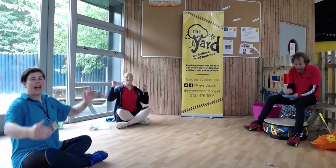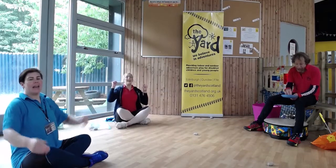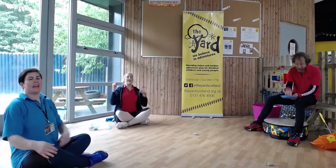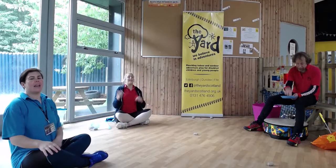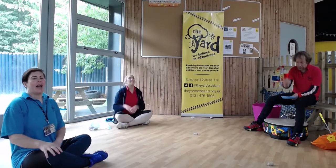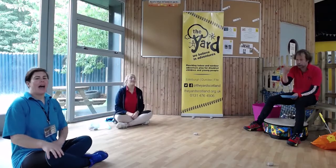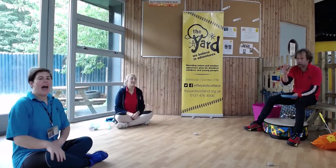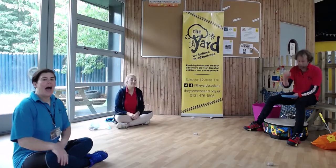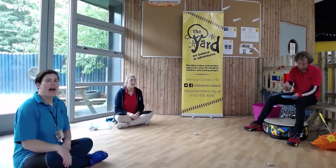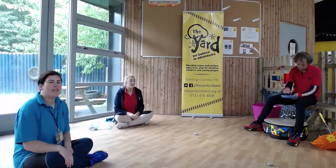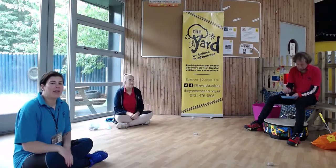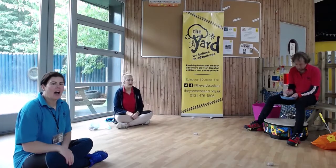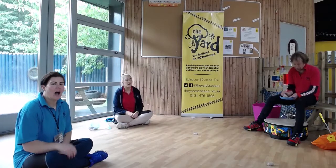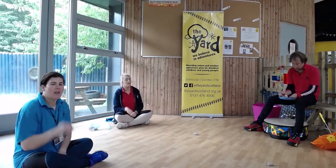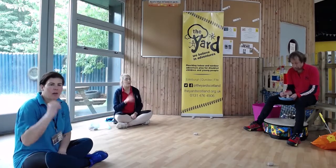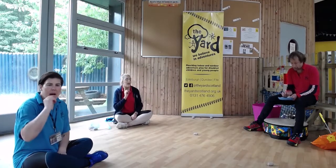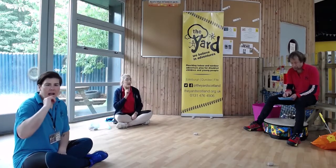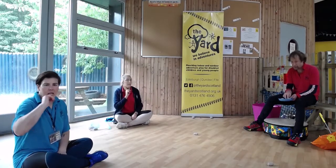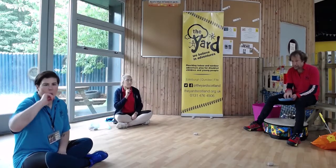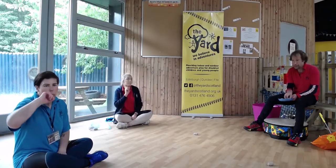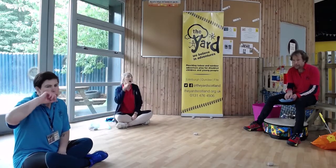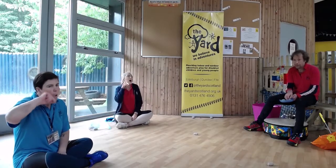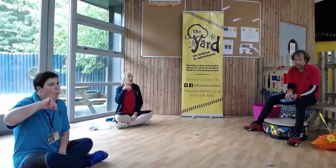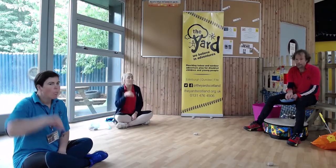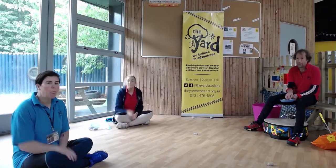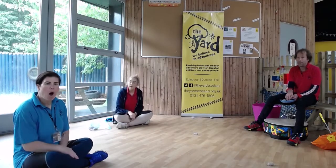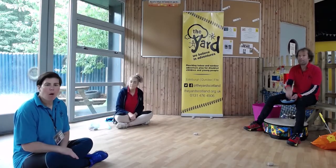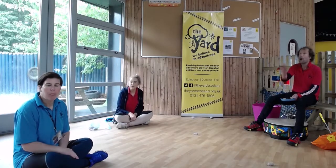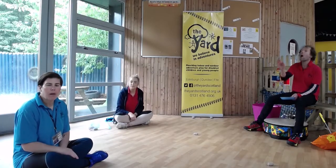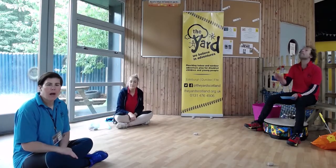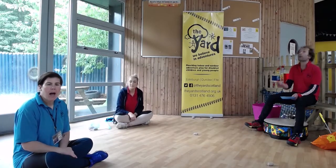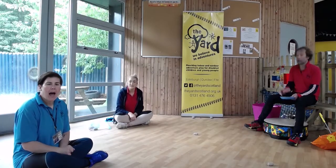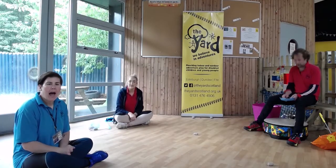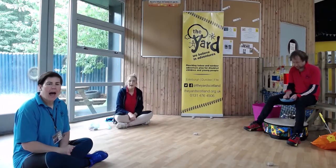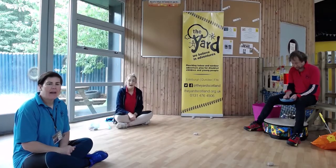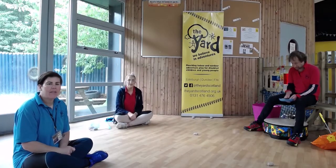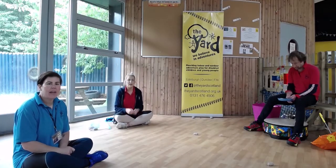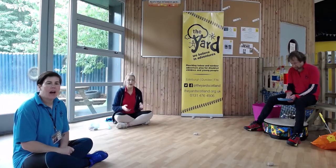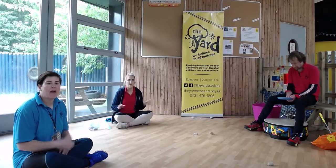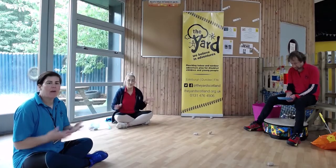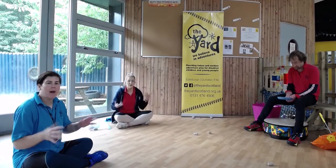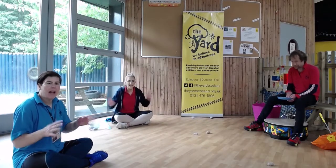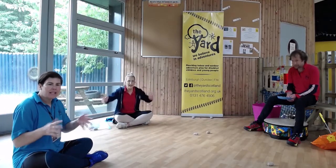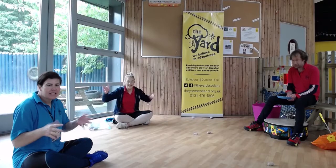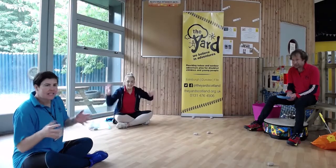bang! And the other went pop! And the other went